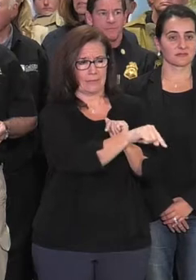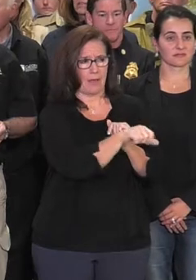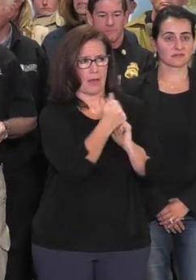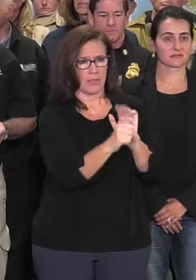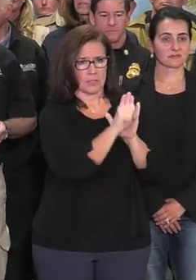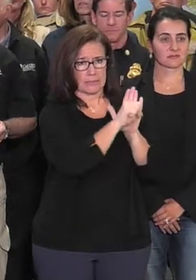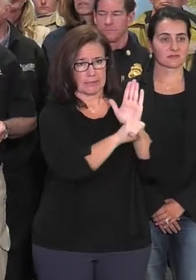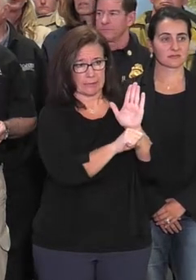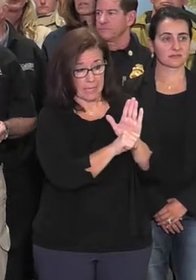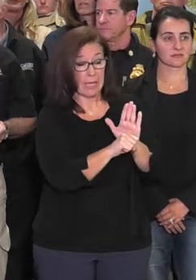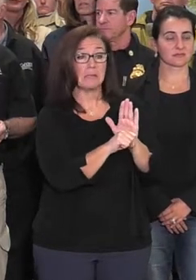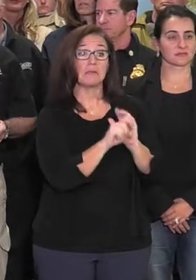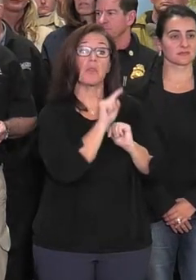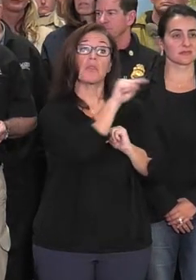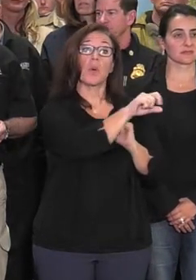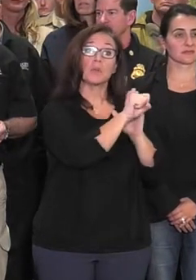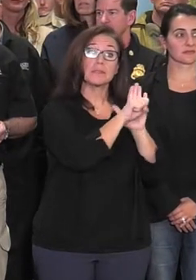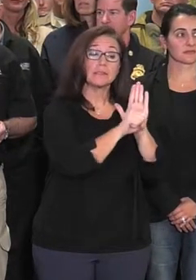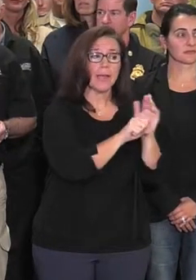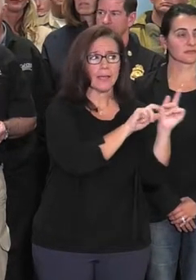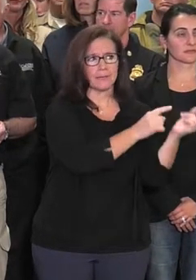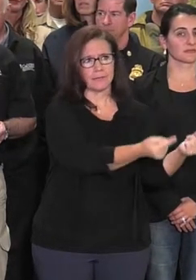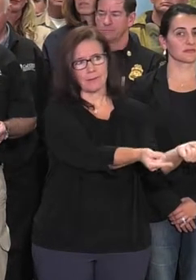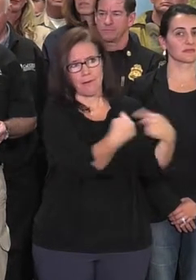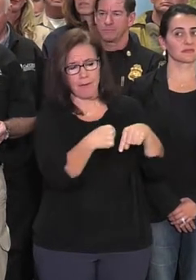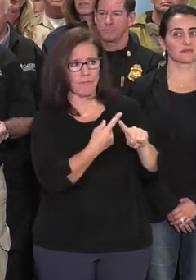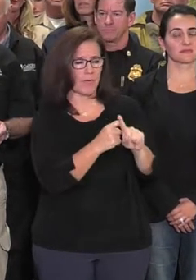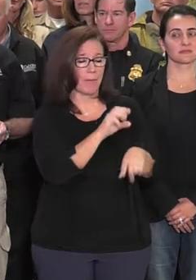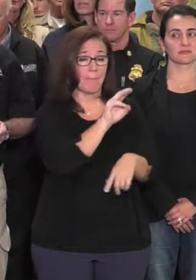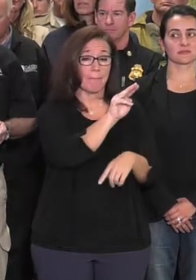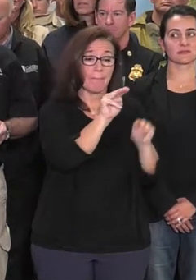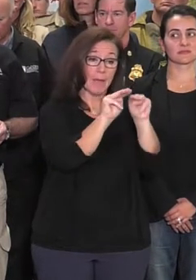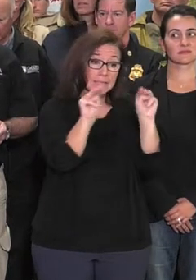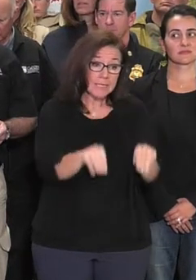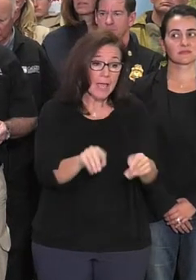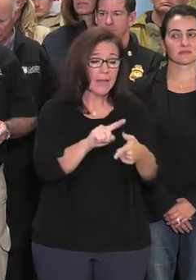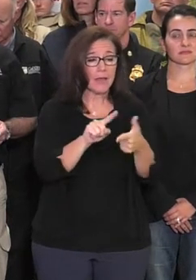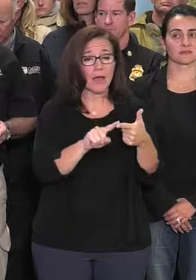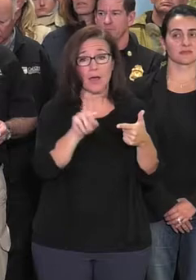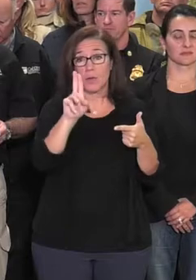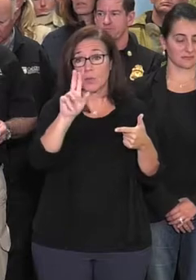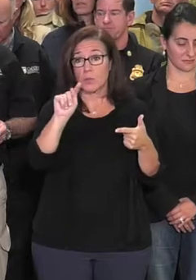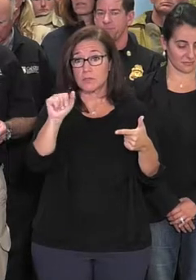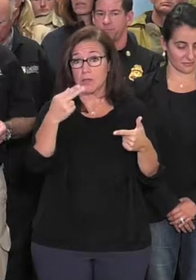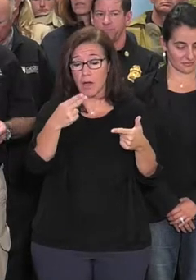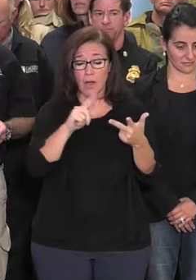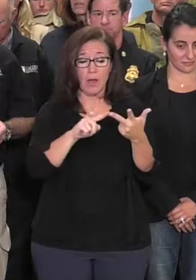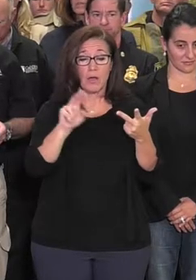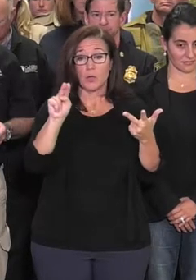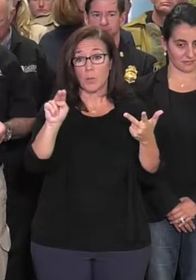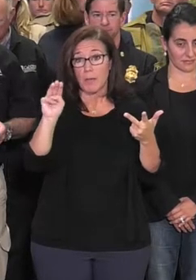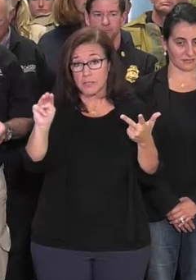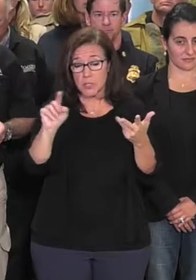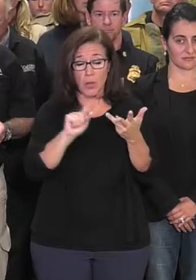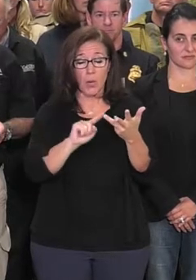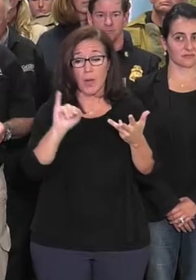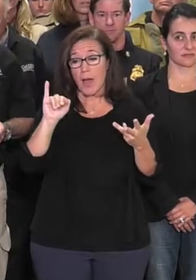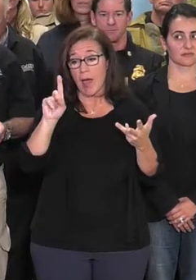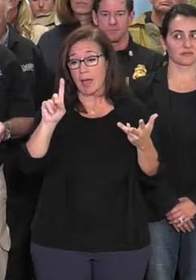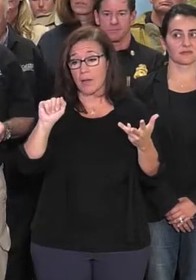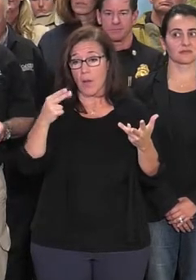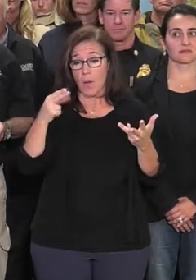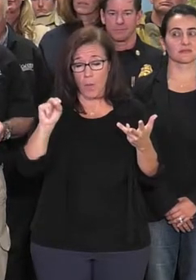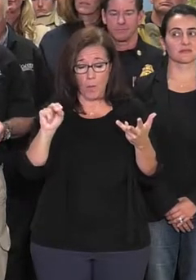received fire engines and other assets from Montana, Utah, New Mexico, Idaho, Arizona, Oregon,